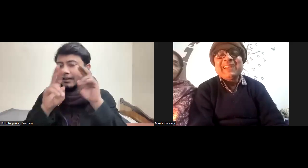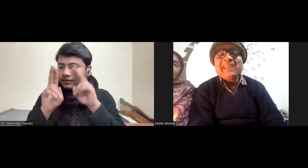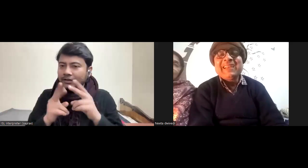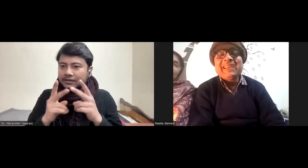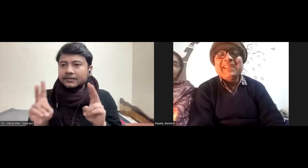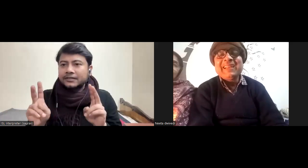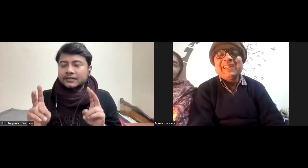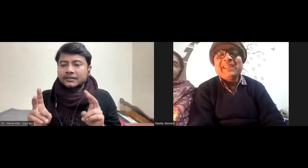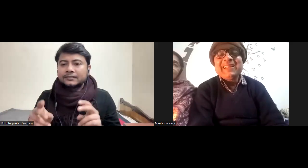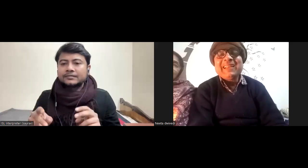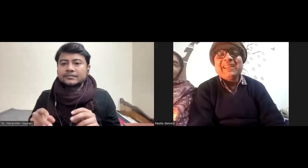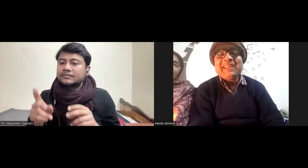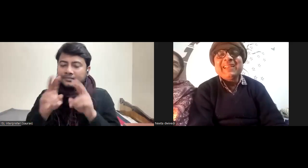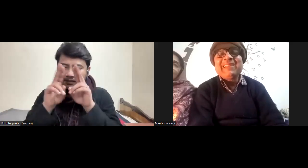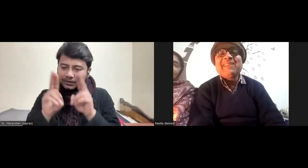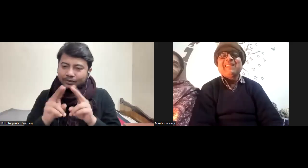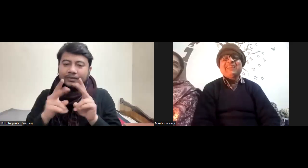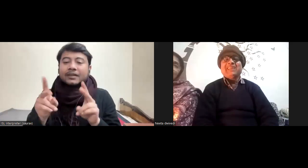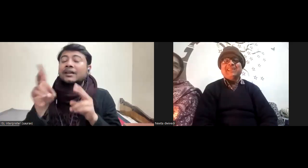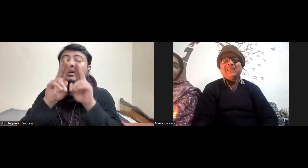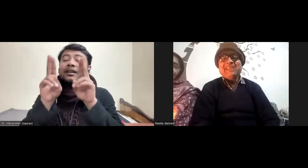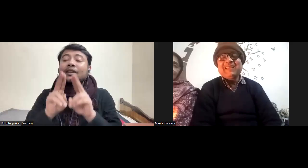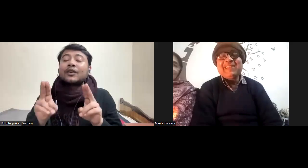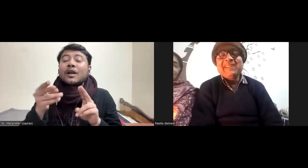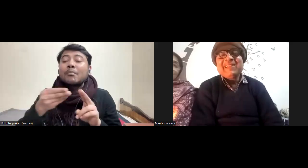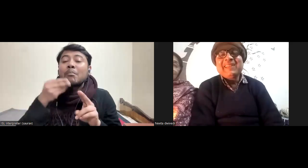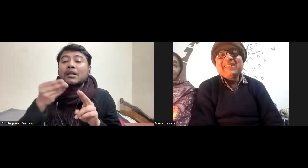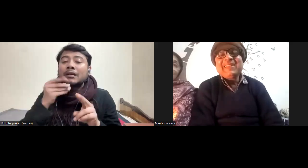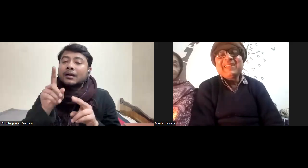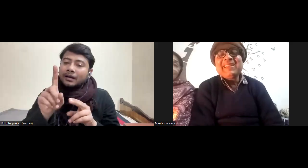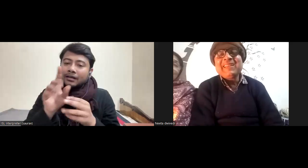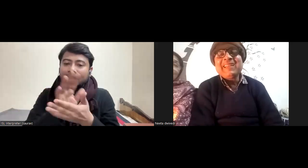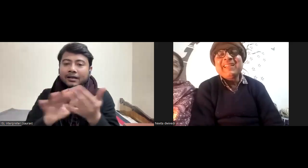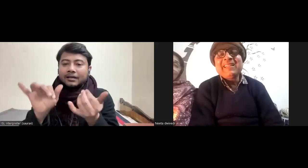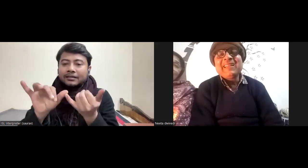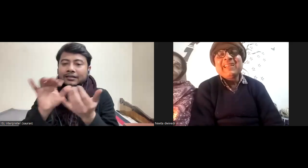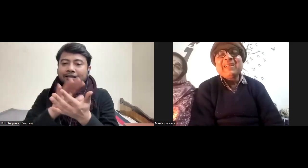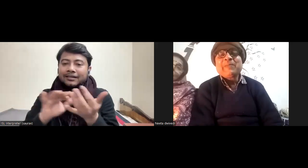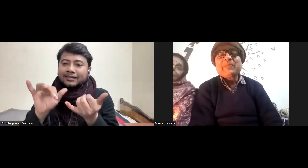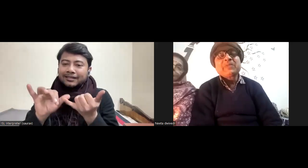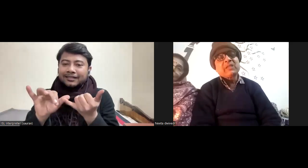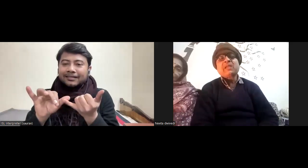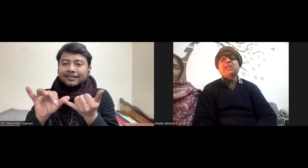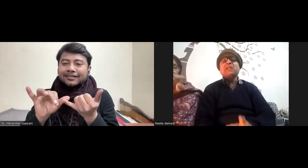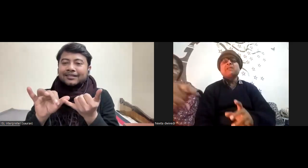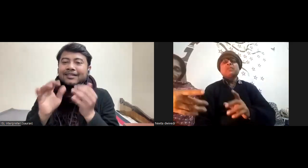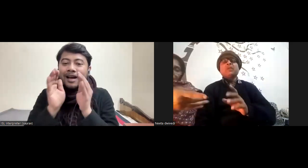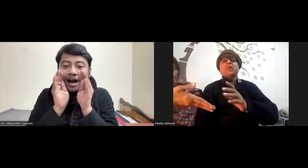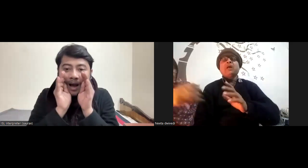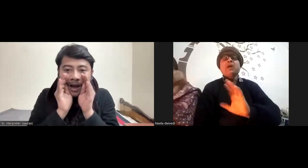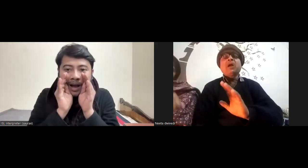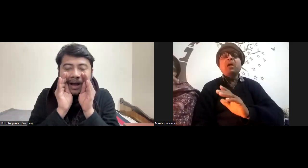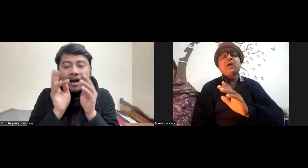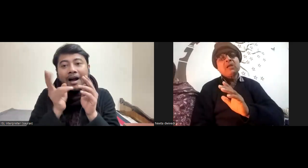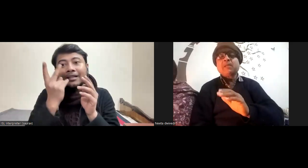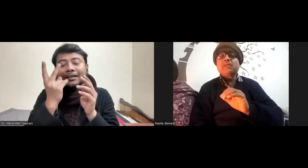I'm saying ISKCON is different. Yeah, so we don't. For us, there is only one mantra, and that there is no secret of that mantra.